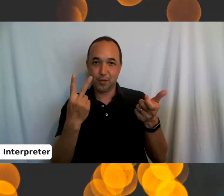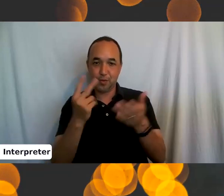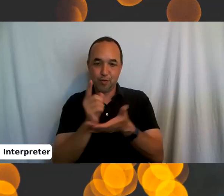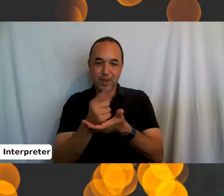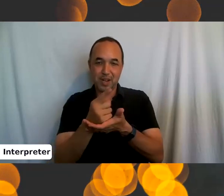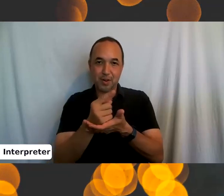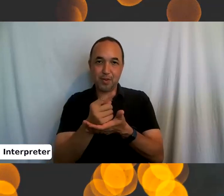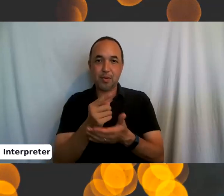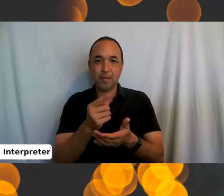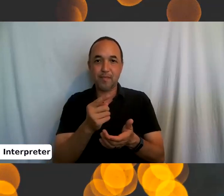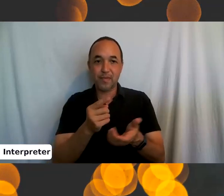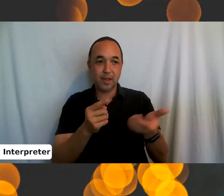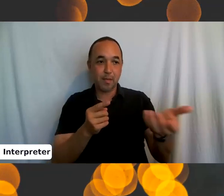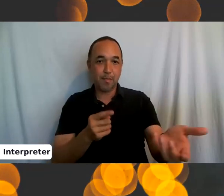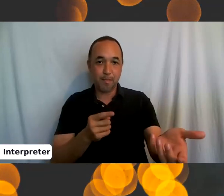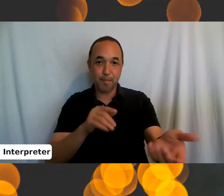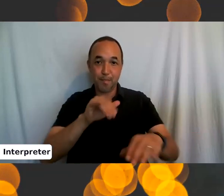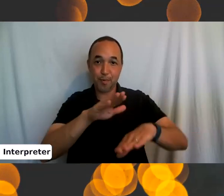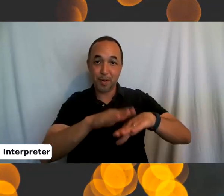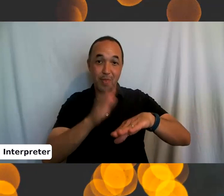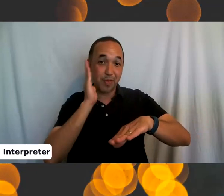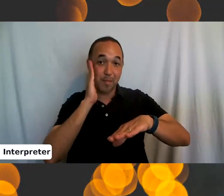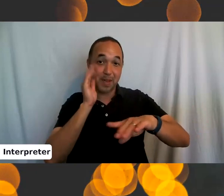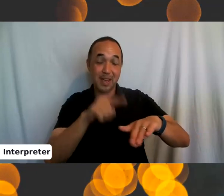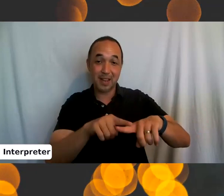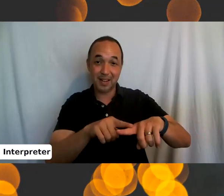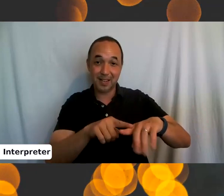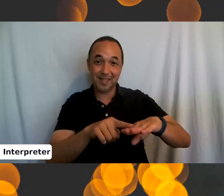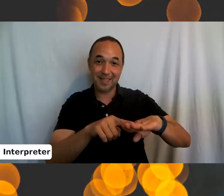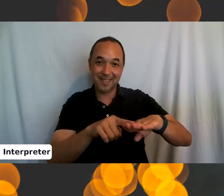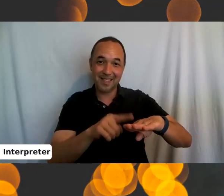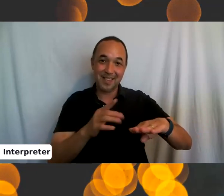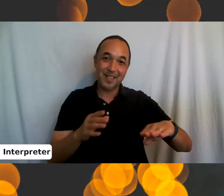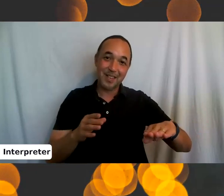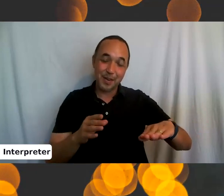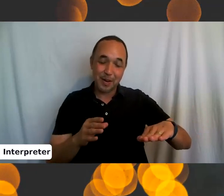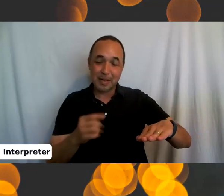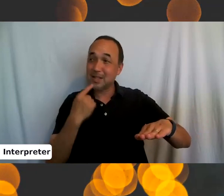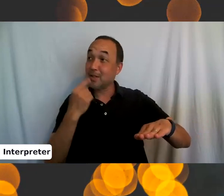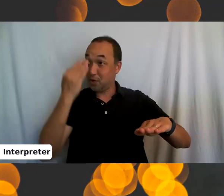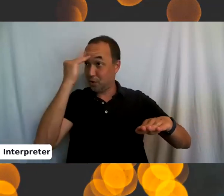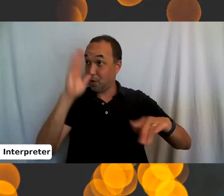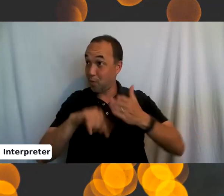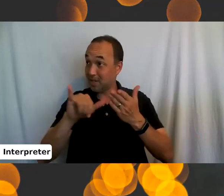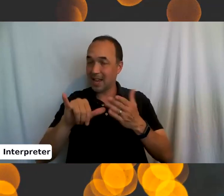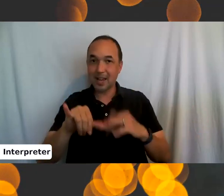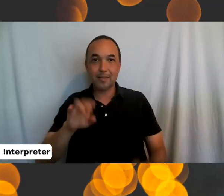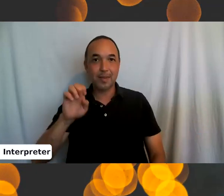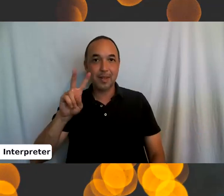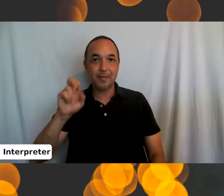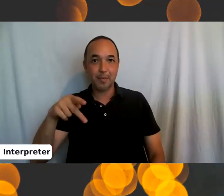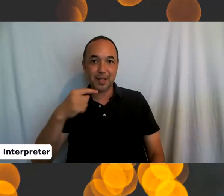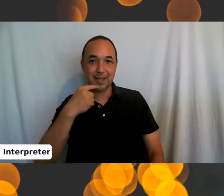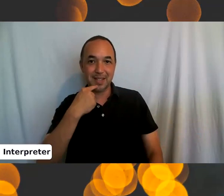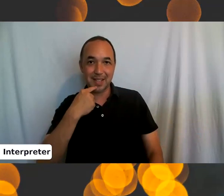now, do you know what this is? And I got an EVP that said K2. Like, it knew exactly what I was, I don't want to